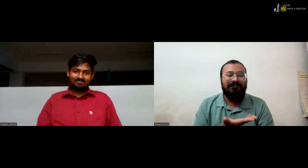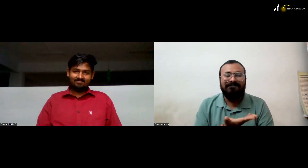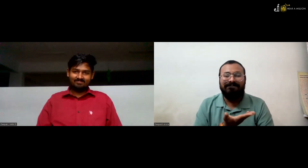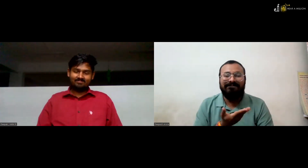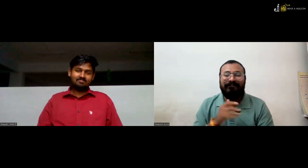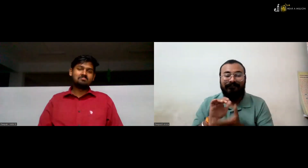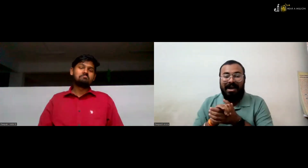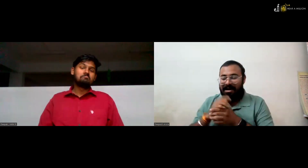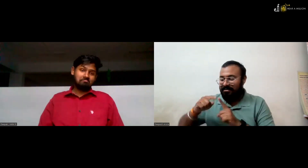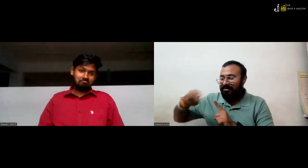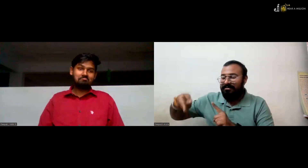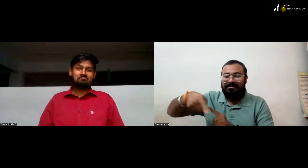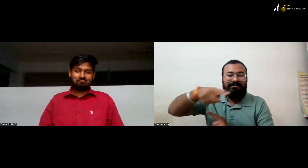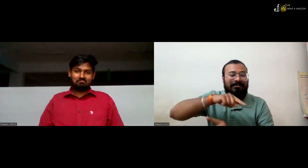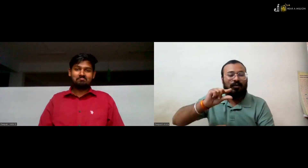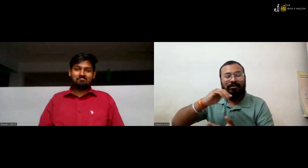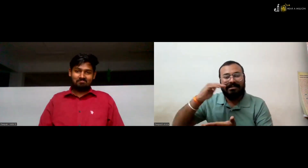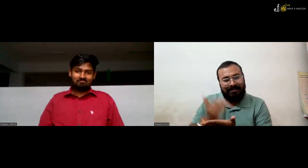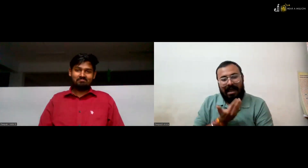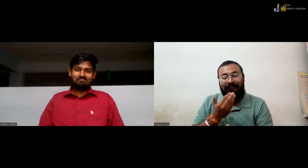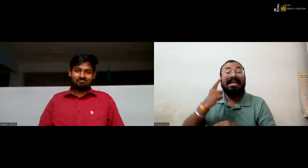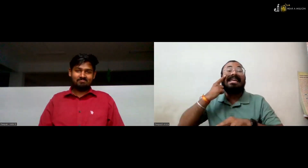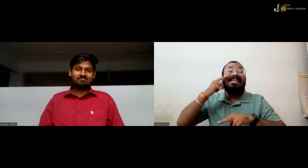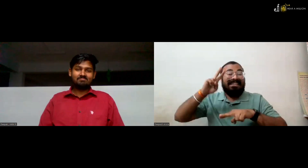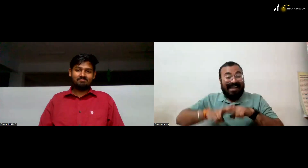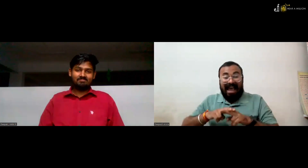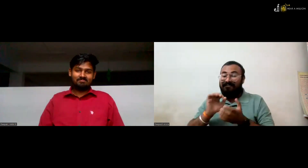the journey. That's how you can save the money.